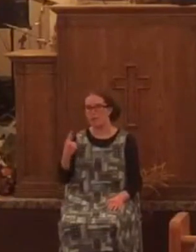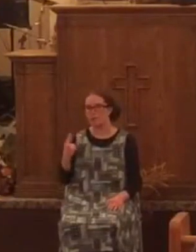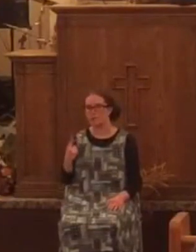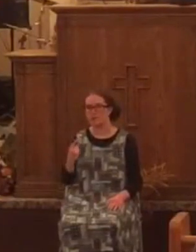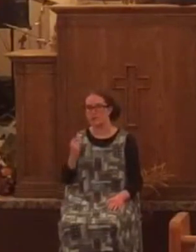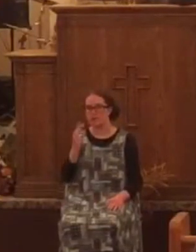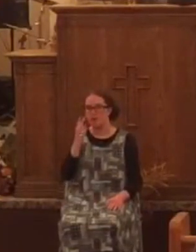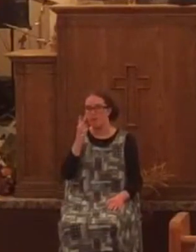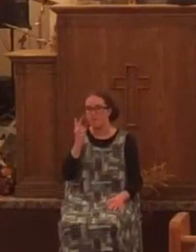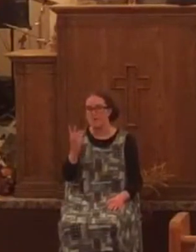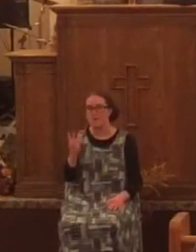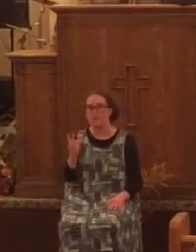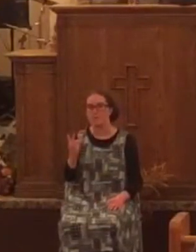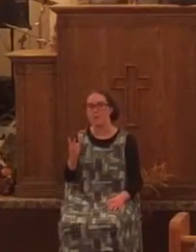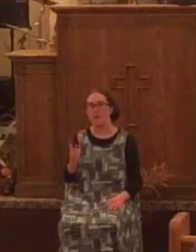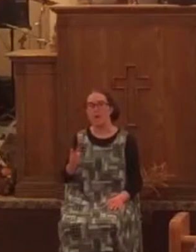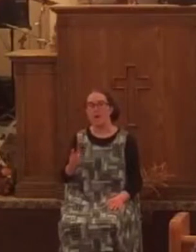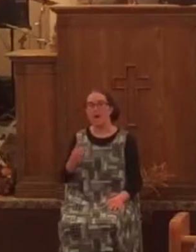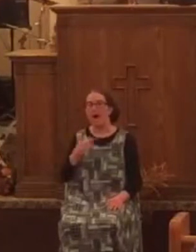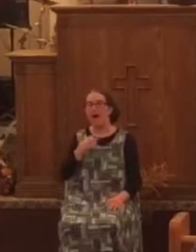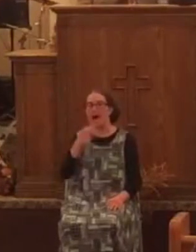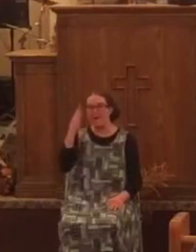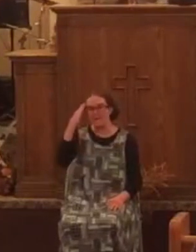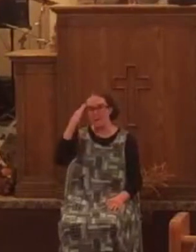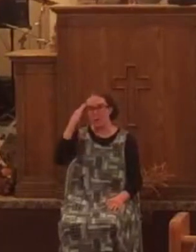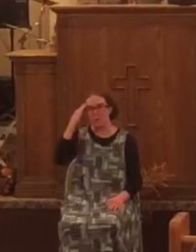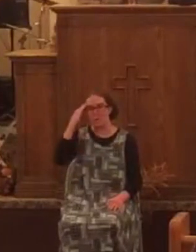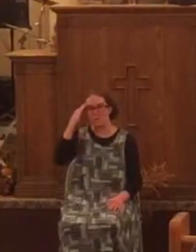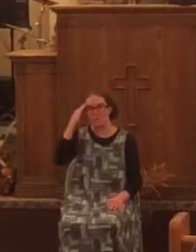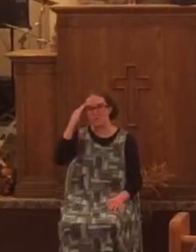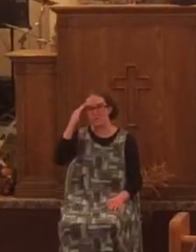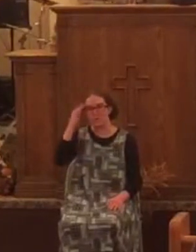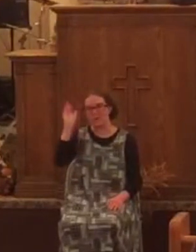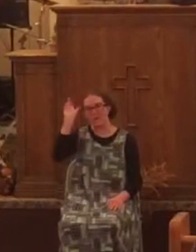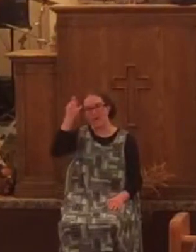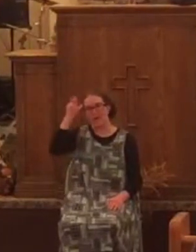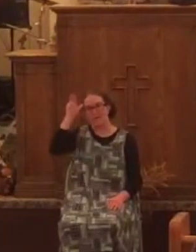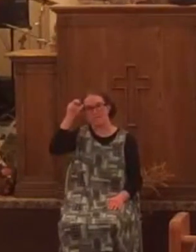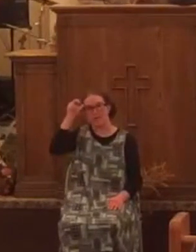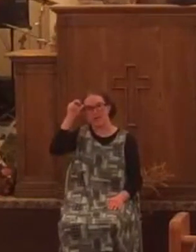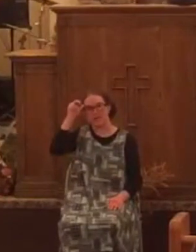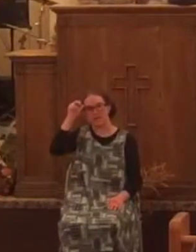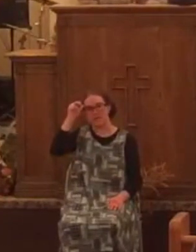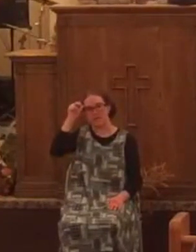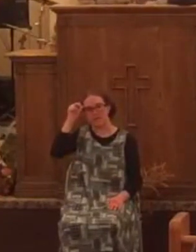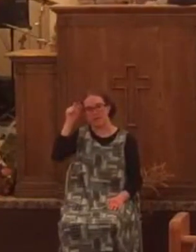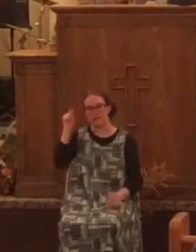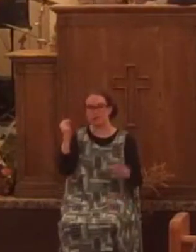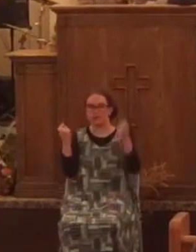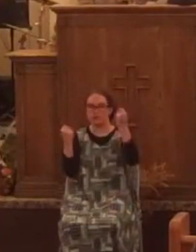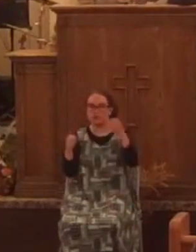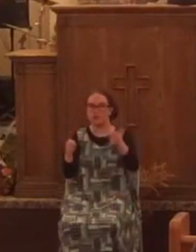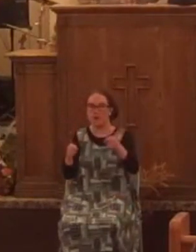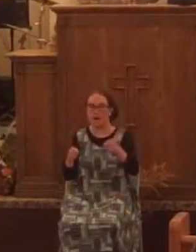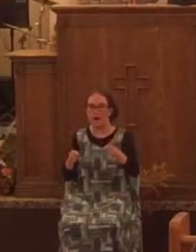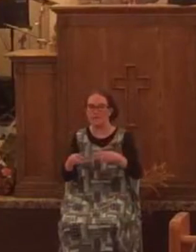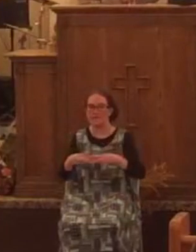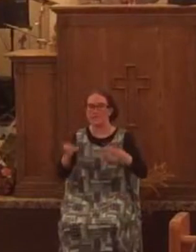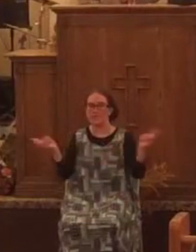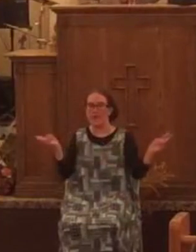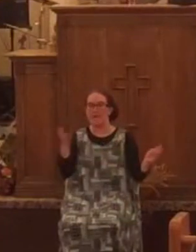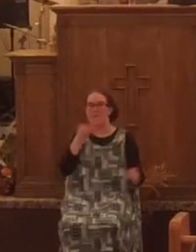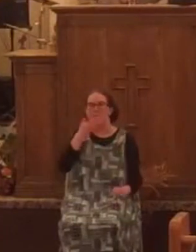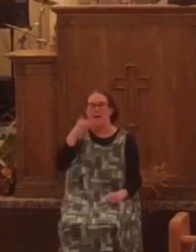perspective. Amen. Personally, I know, amen, that the enemy, amen, tries his